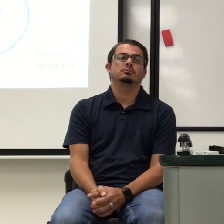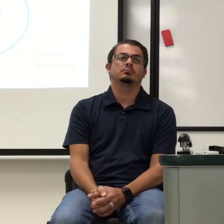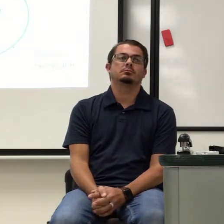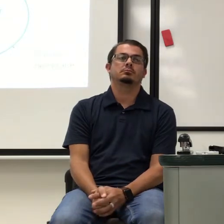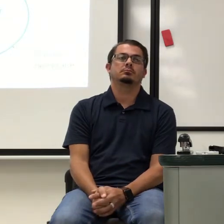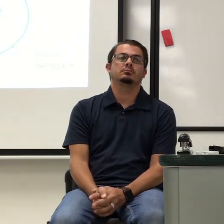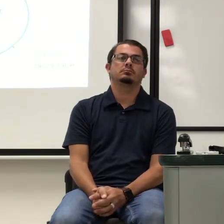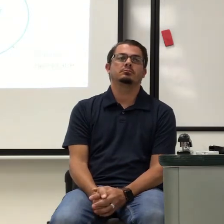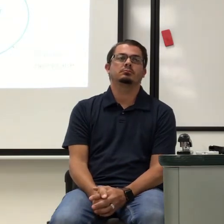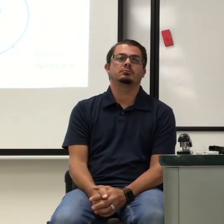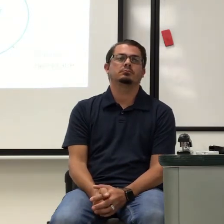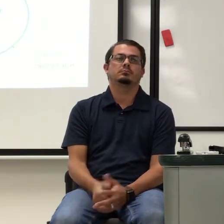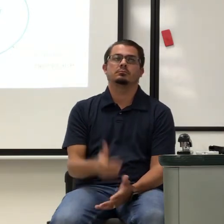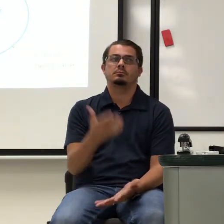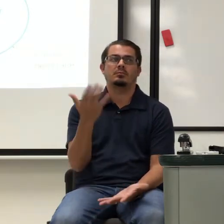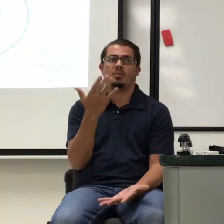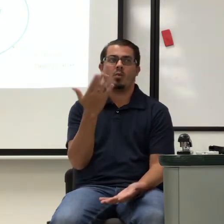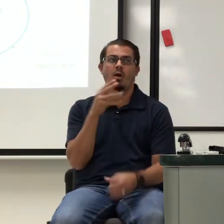Factors affecting